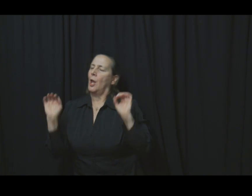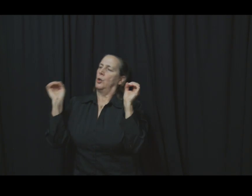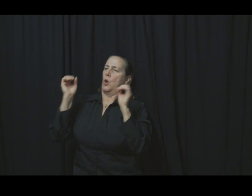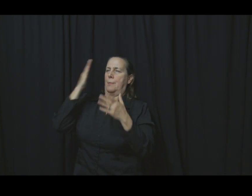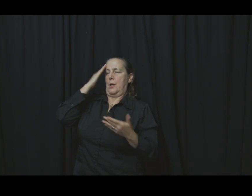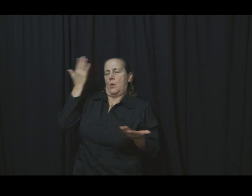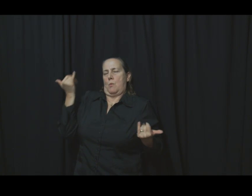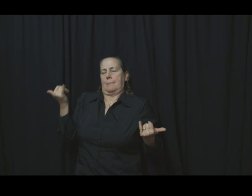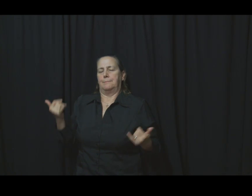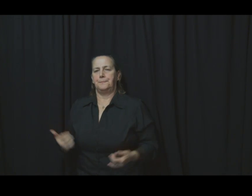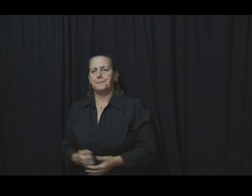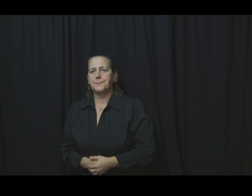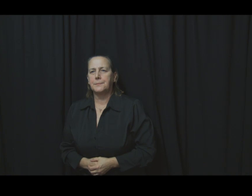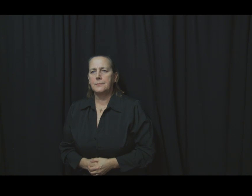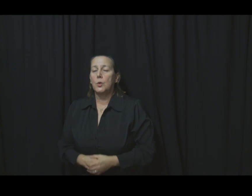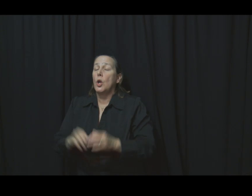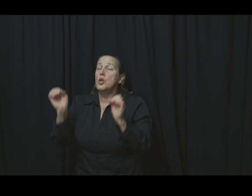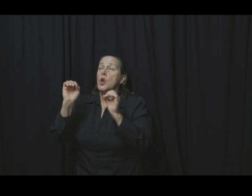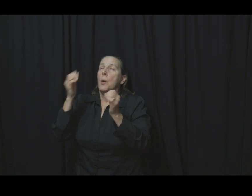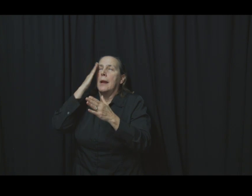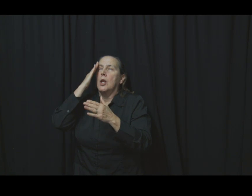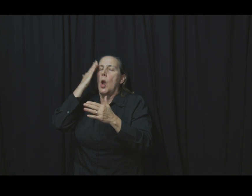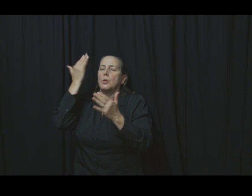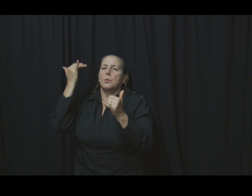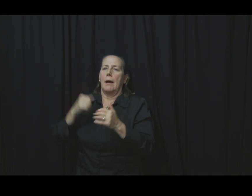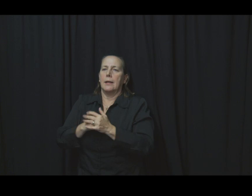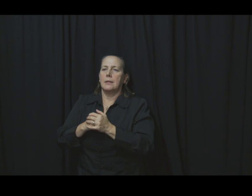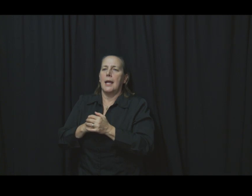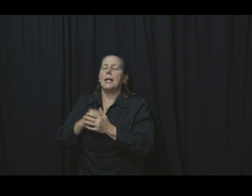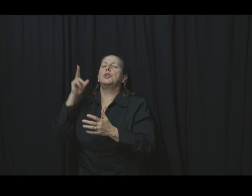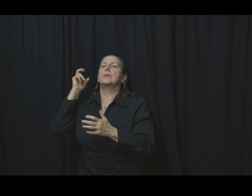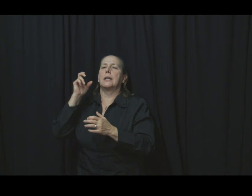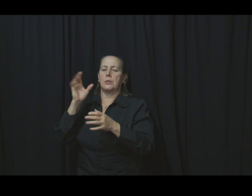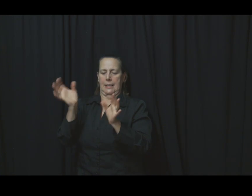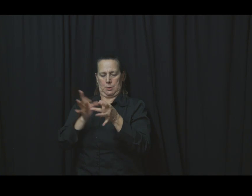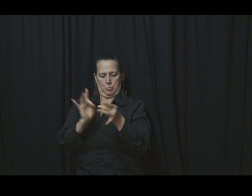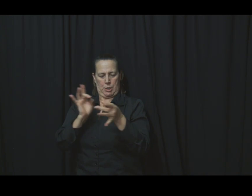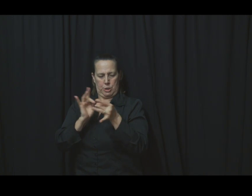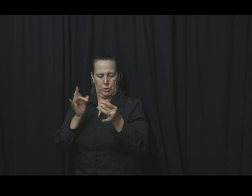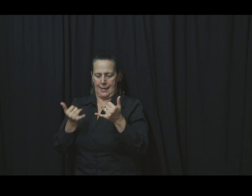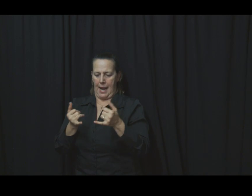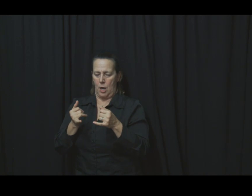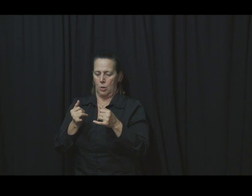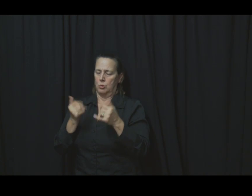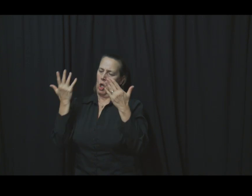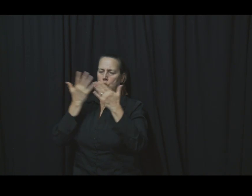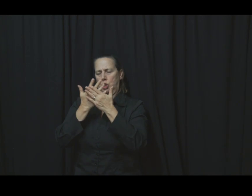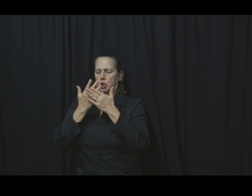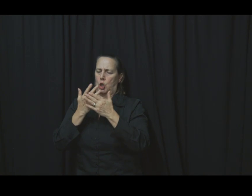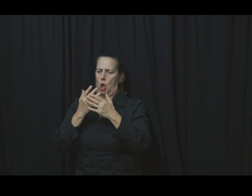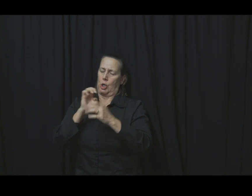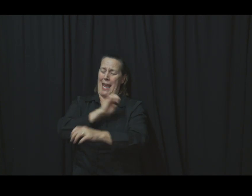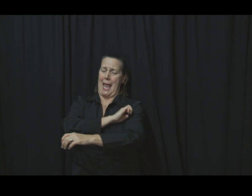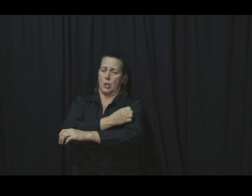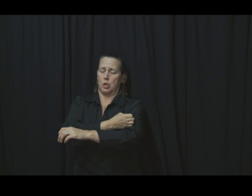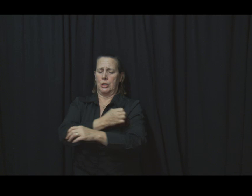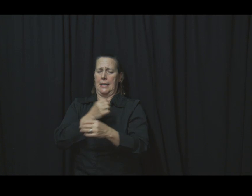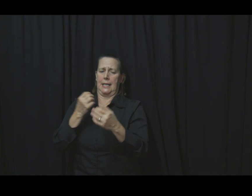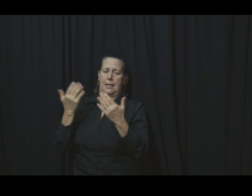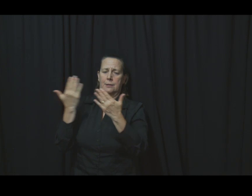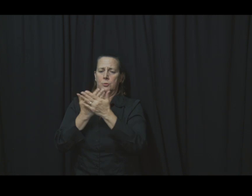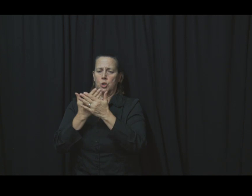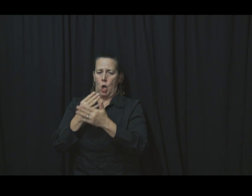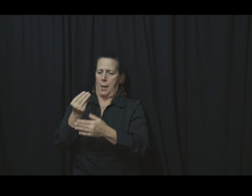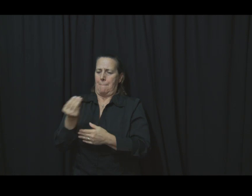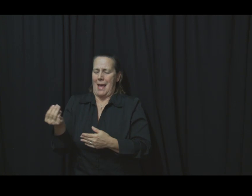why. Nobody knows why. And you'll hear the expression nowadays, dark energy, dark matter, which are mathematical